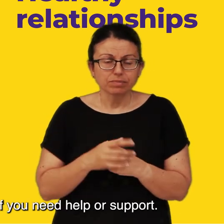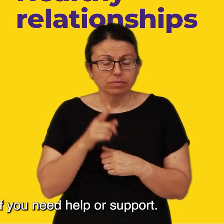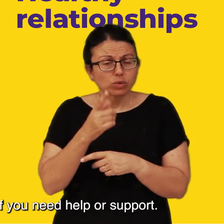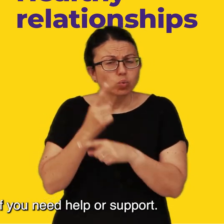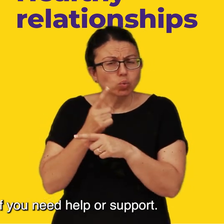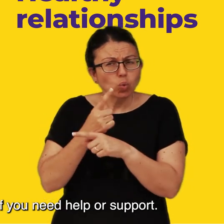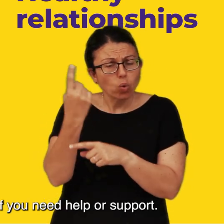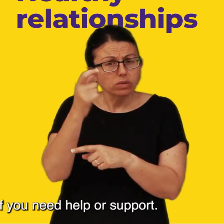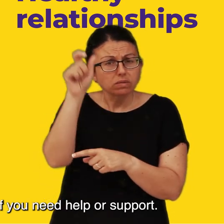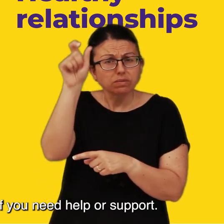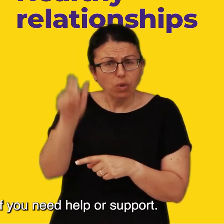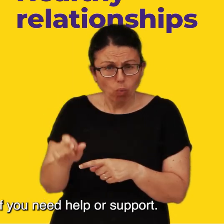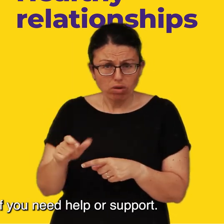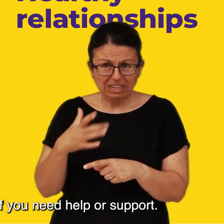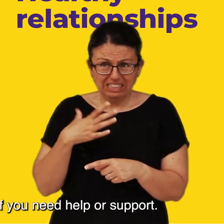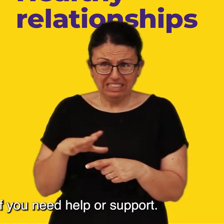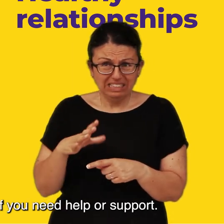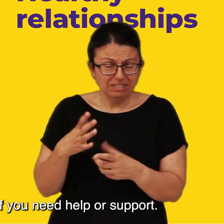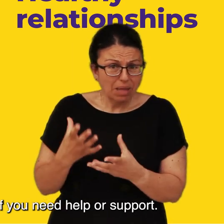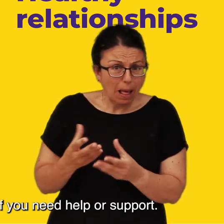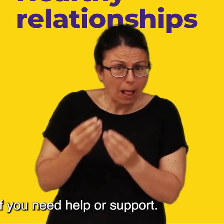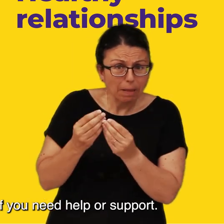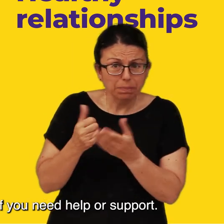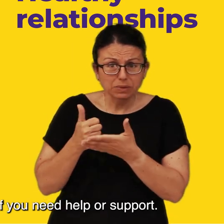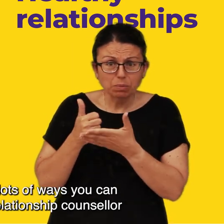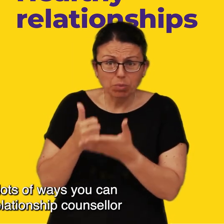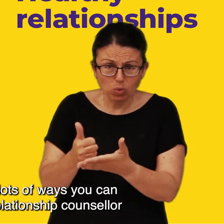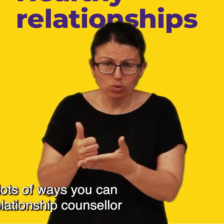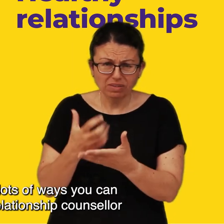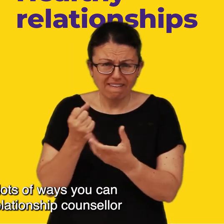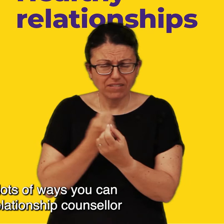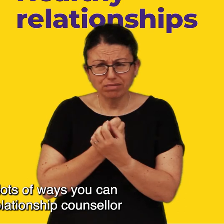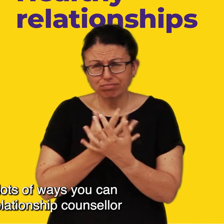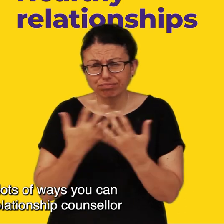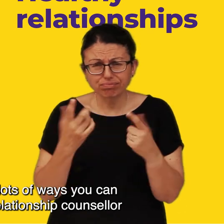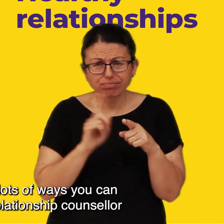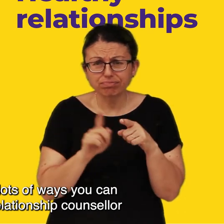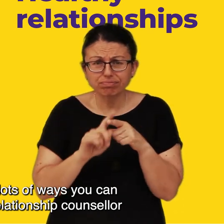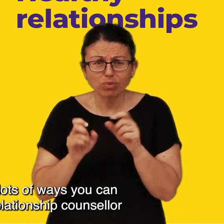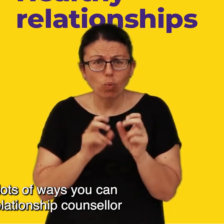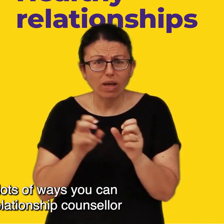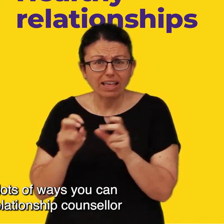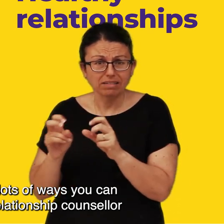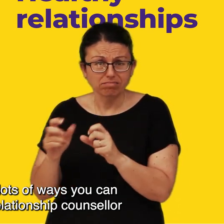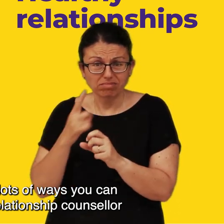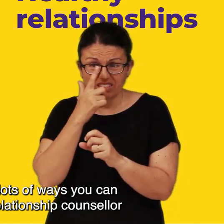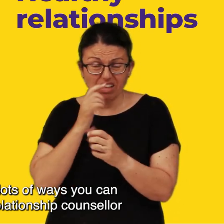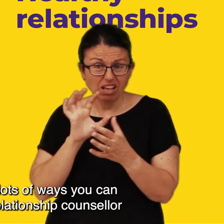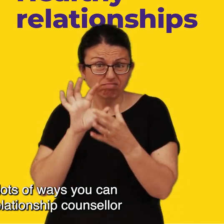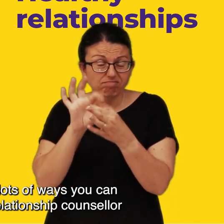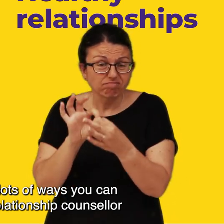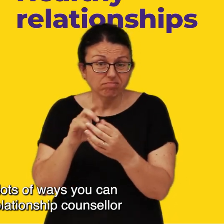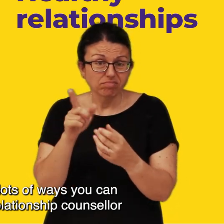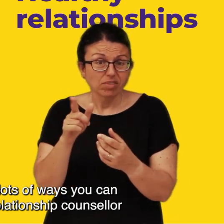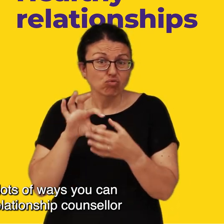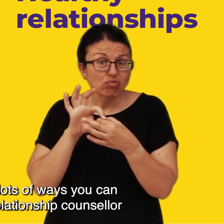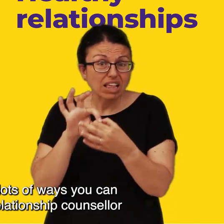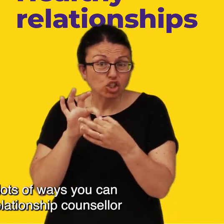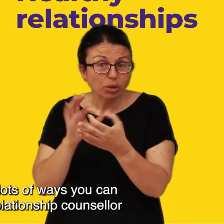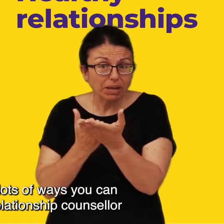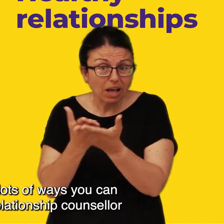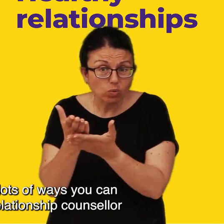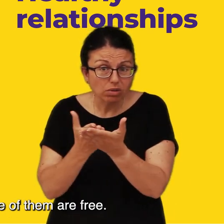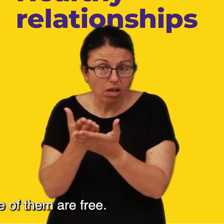Talk to someone if you need help or support. There are lots of ways you can contact a relationship counsellor